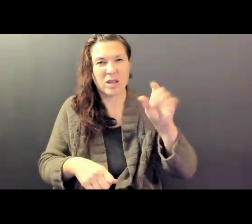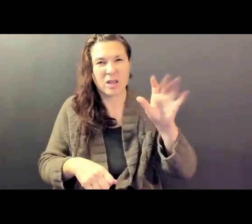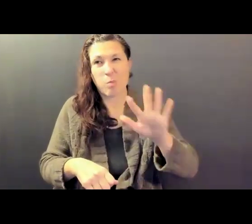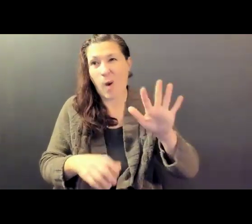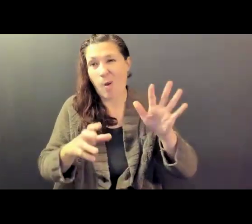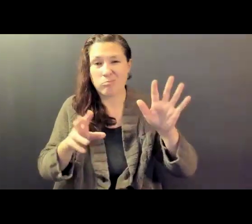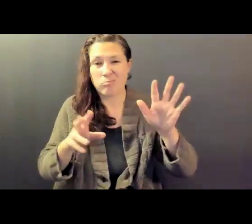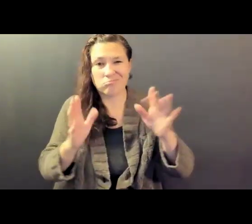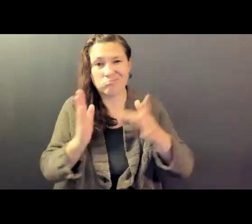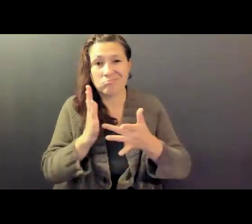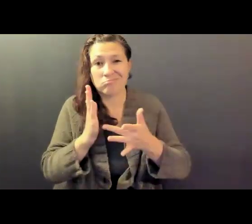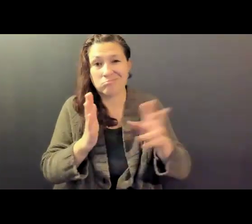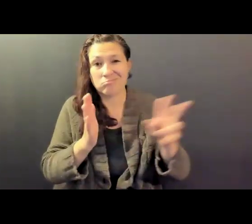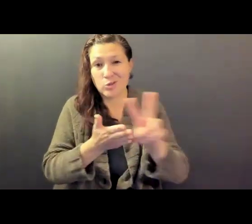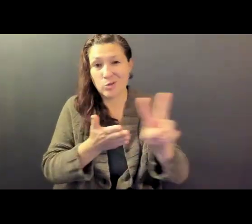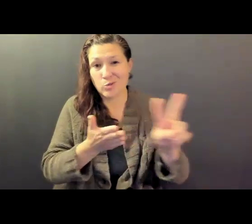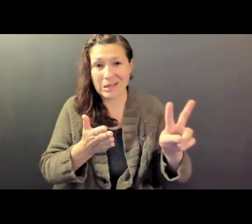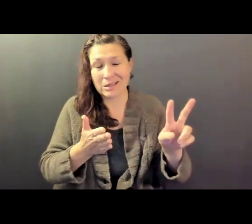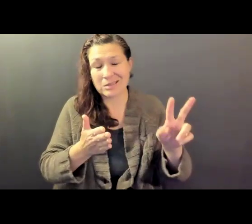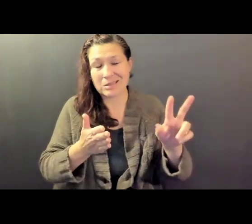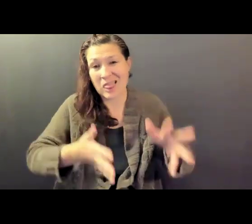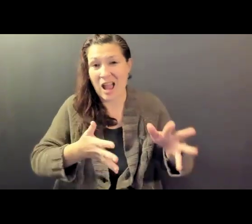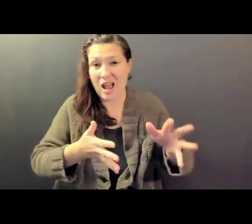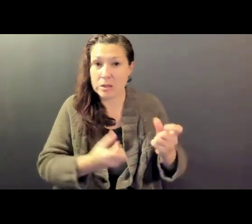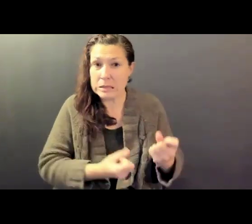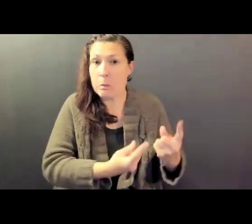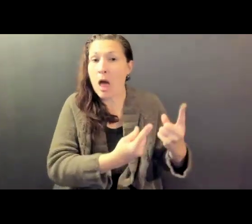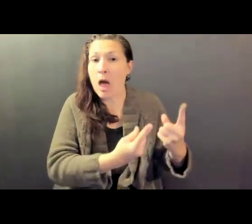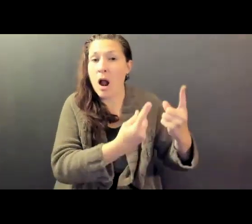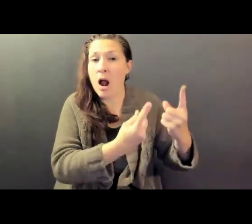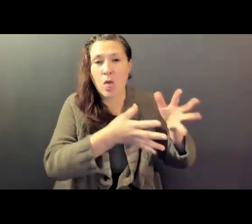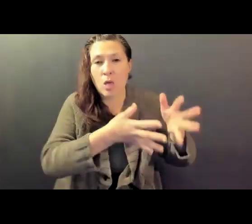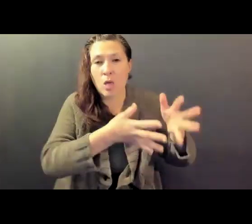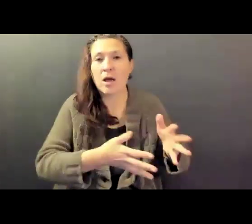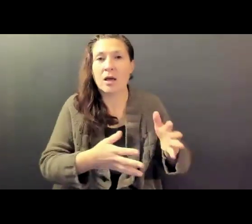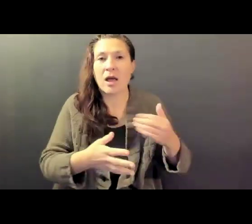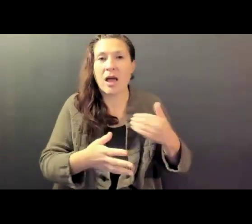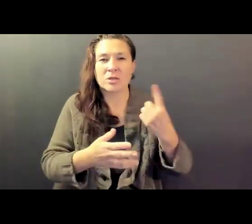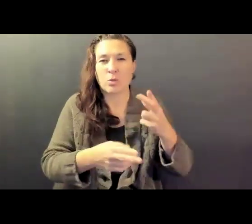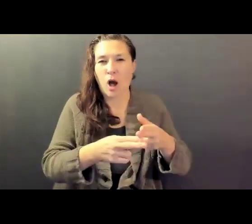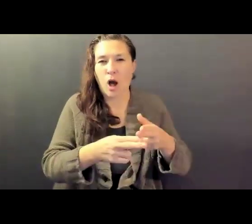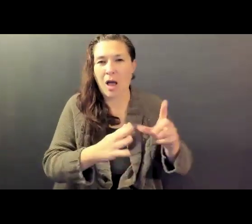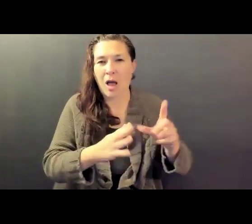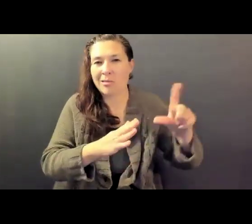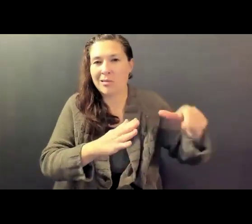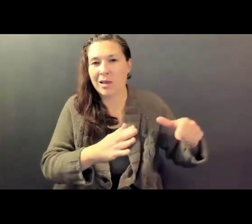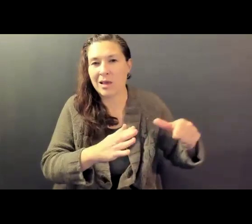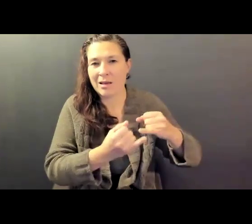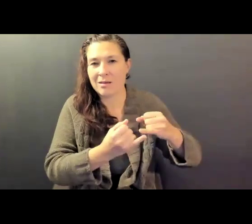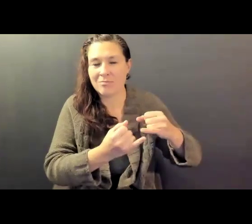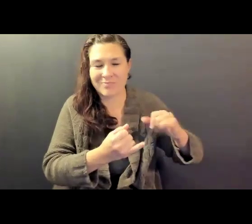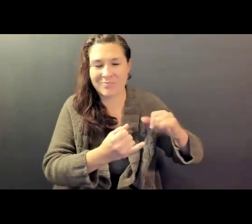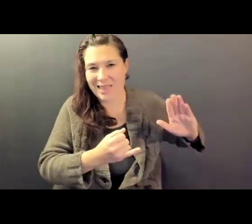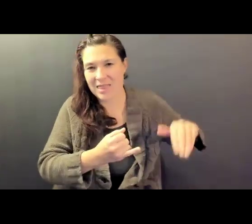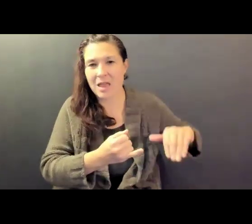something called late liquidation, which we have been approved for. The federal government allows you, as long as you've